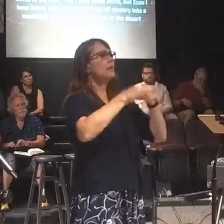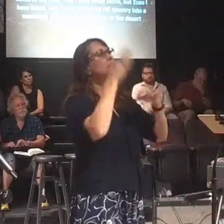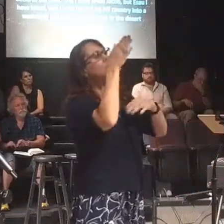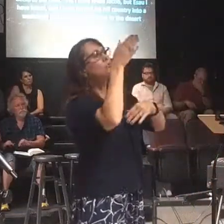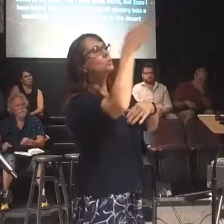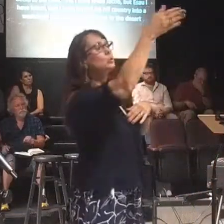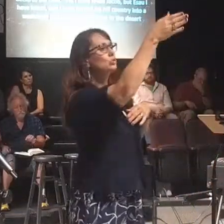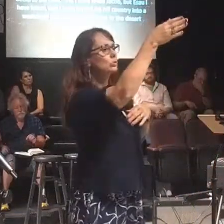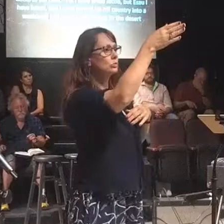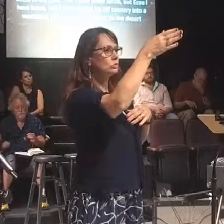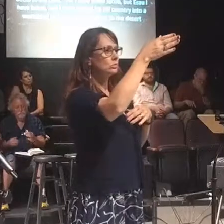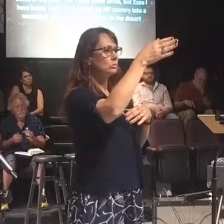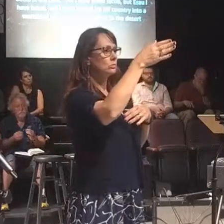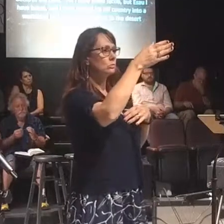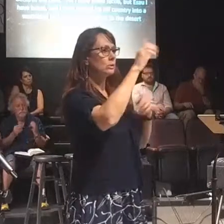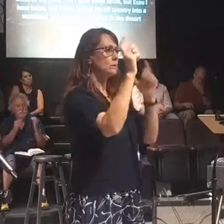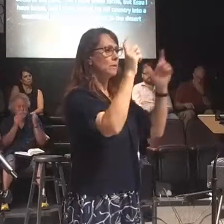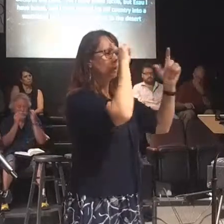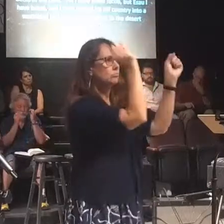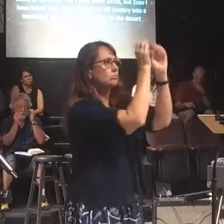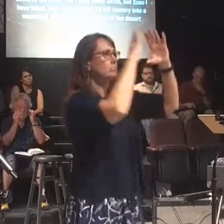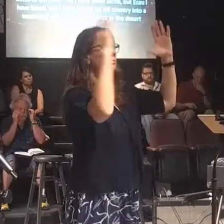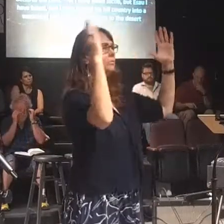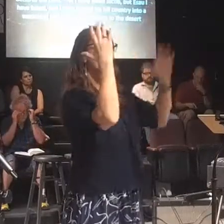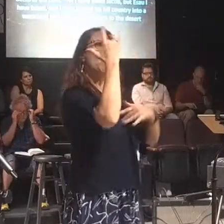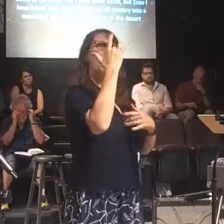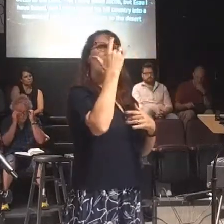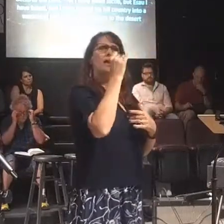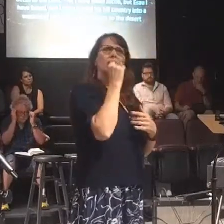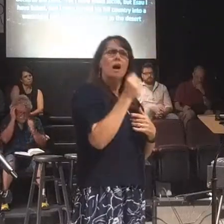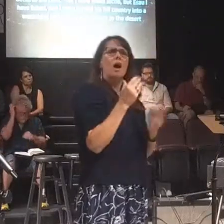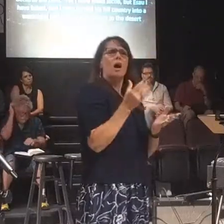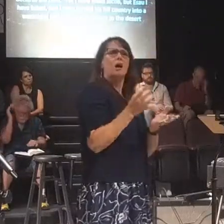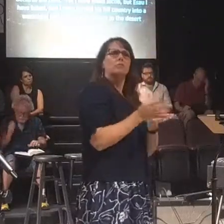my raise, my clients, my next book?